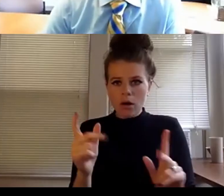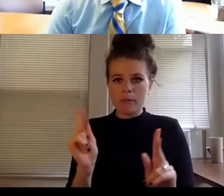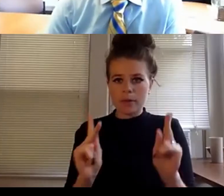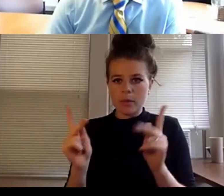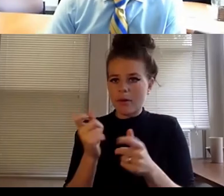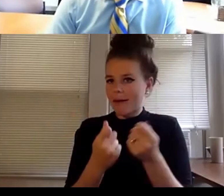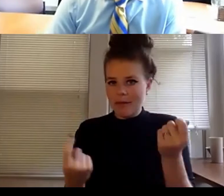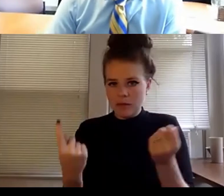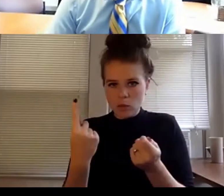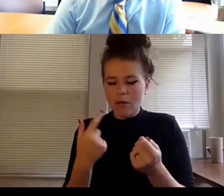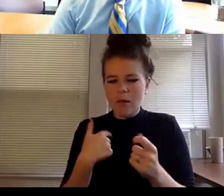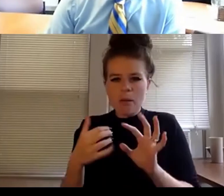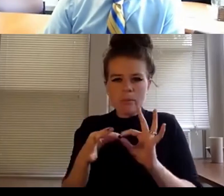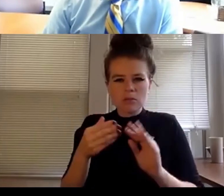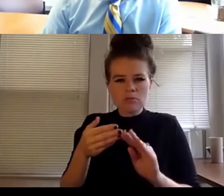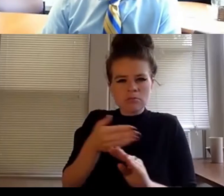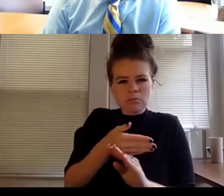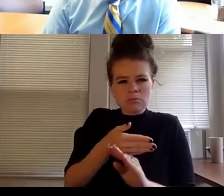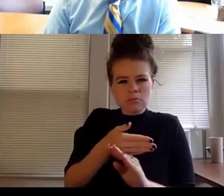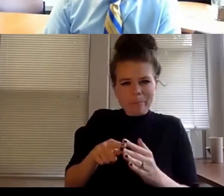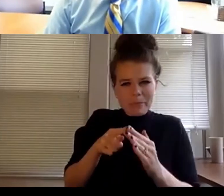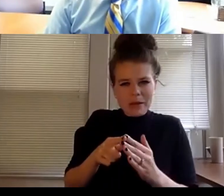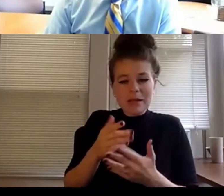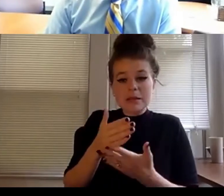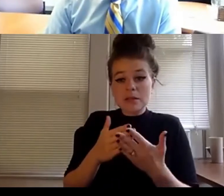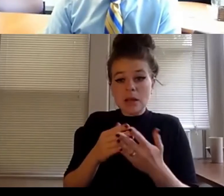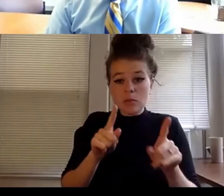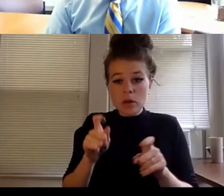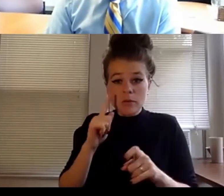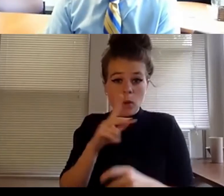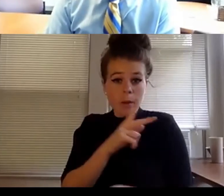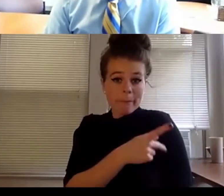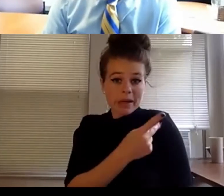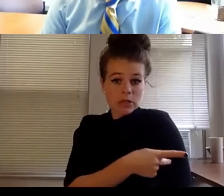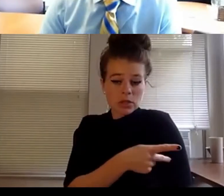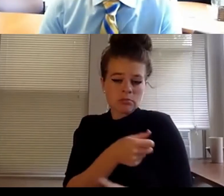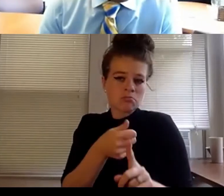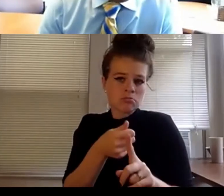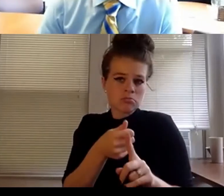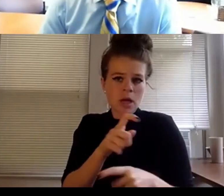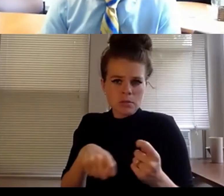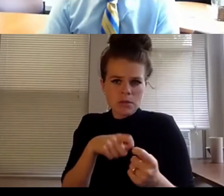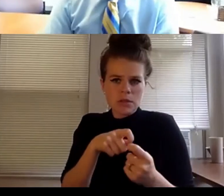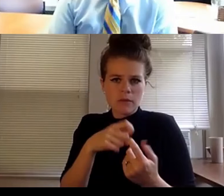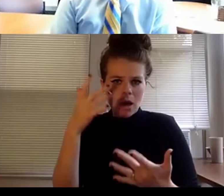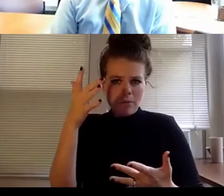beginning. So some trials are for patients who have a specific illness.